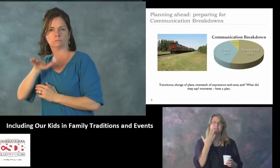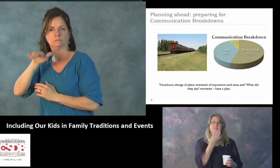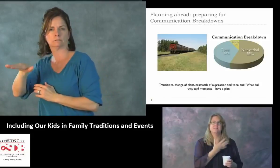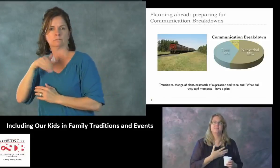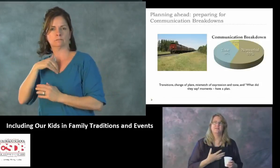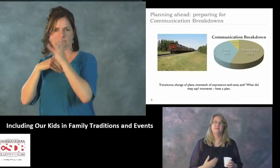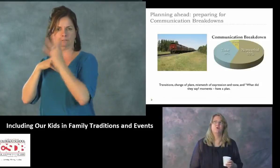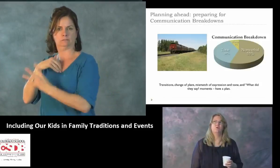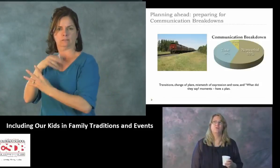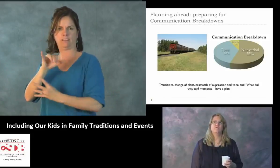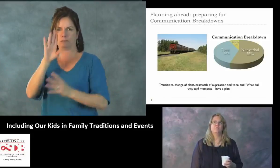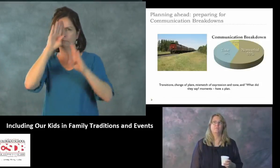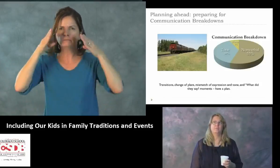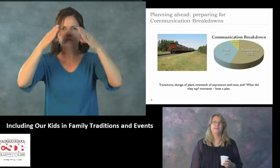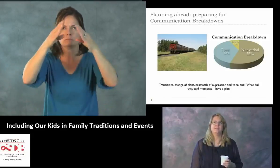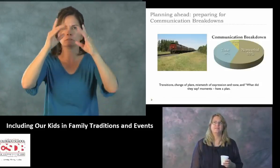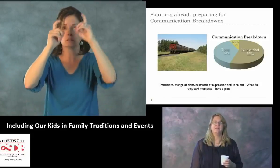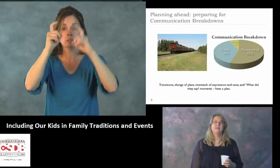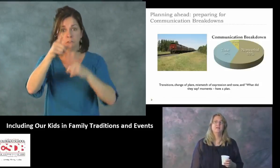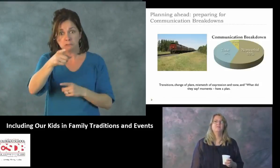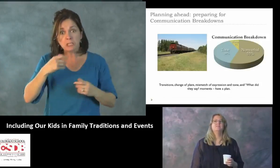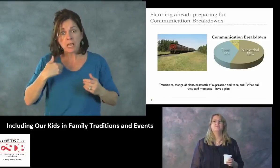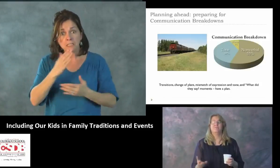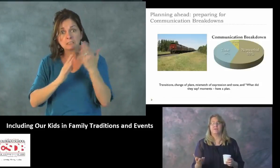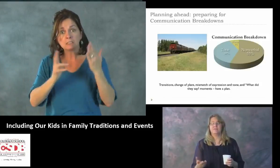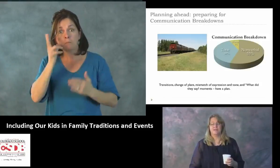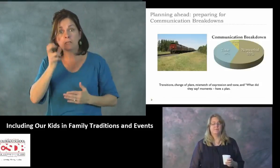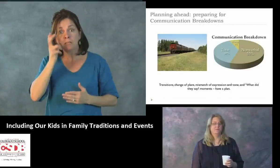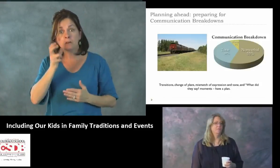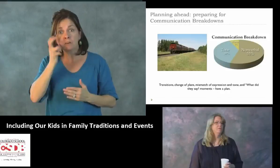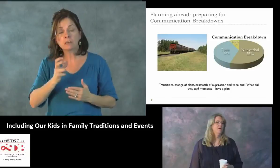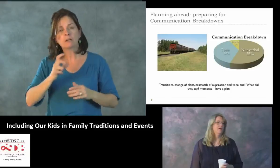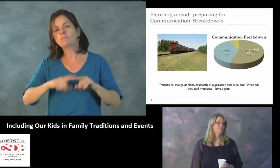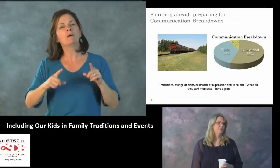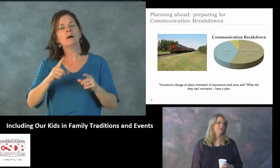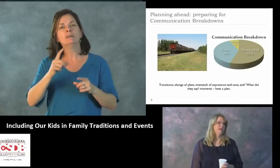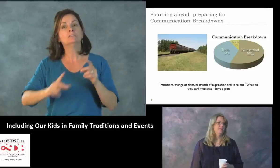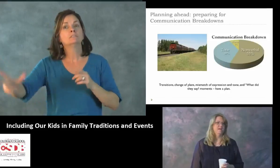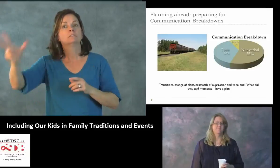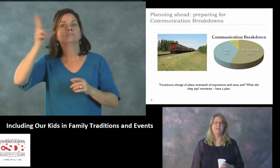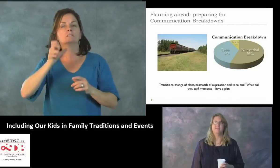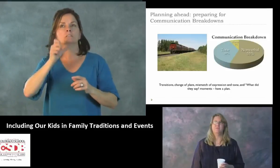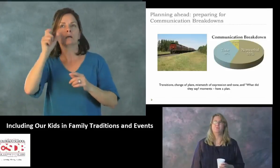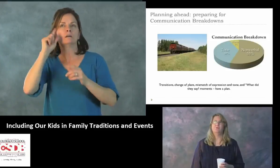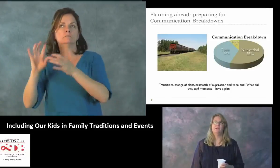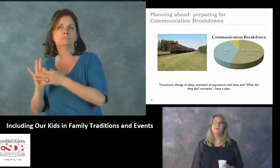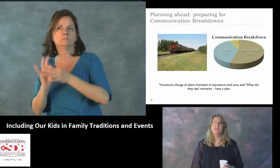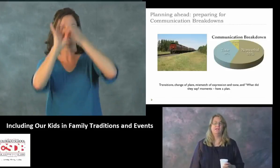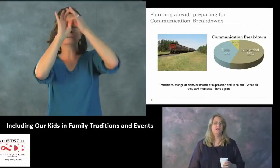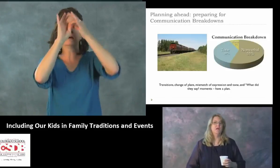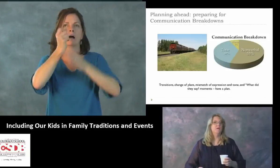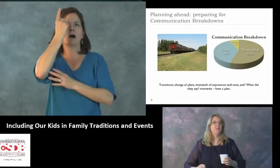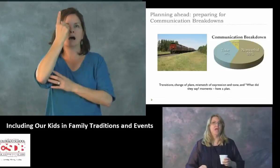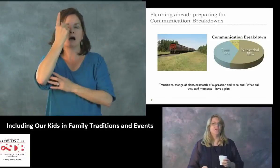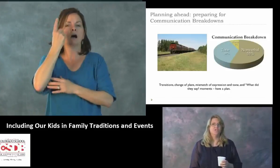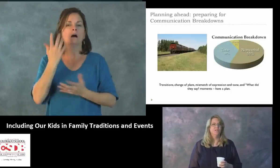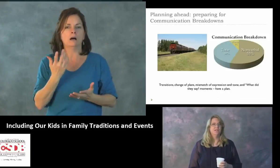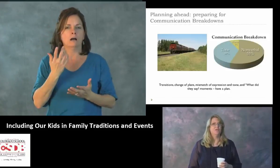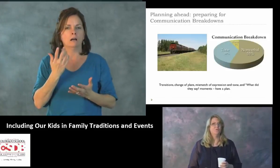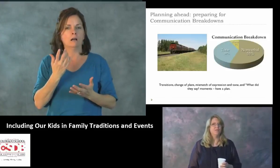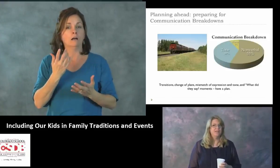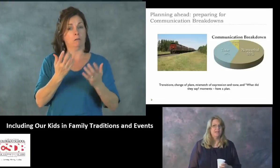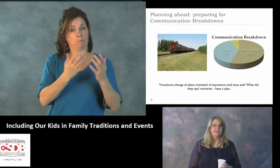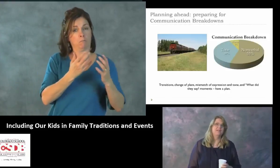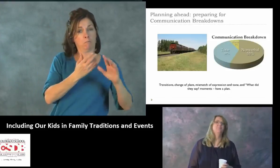importantly as the whole nonverbal piece. So, for example, her dad and I might be really